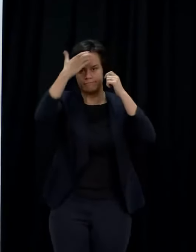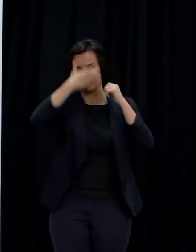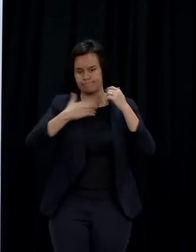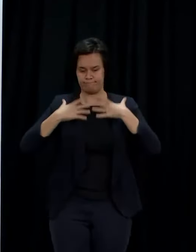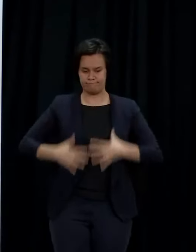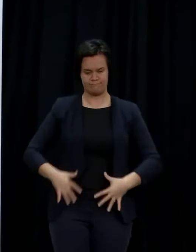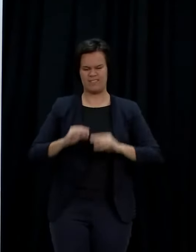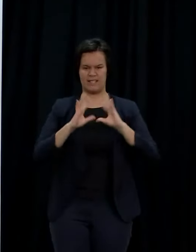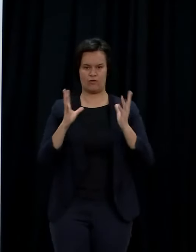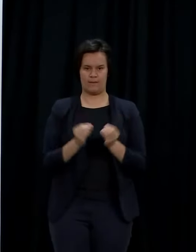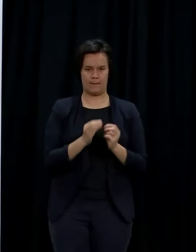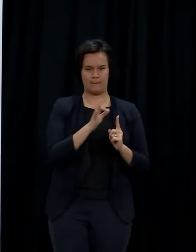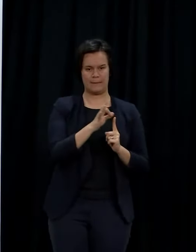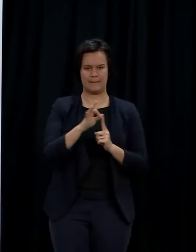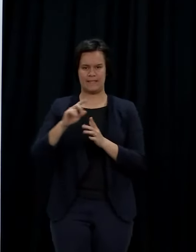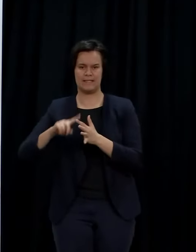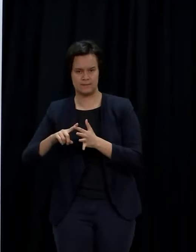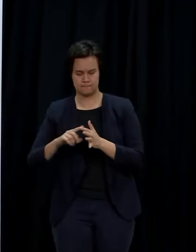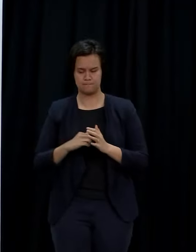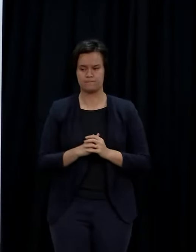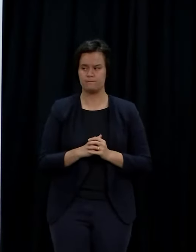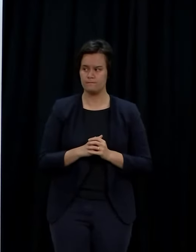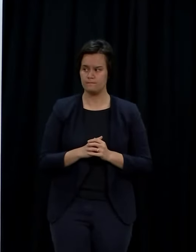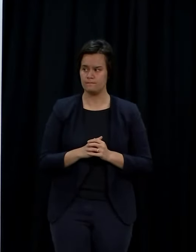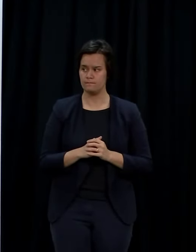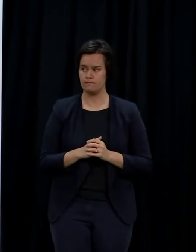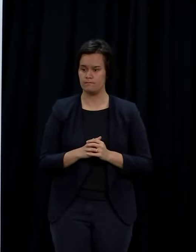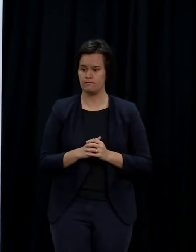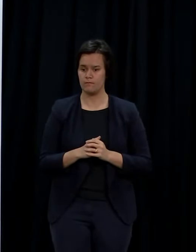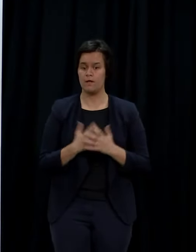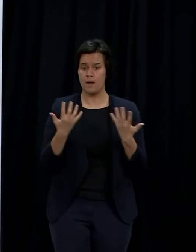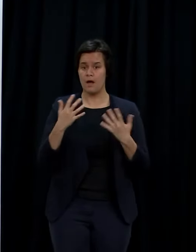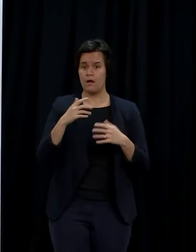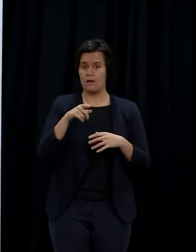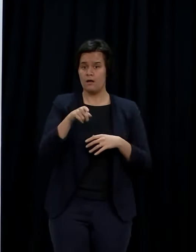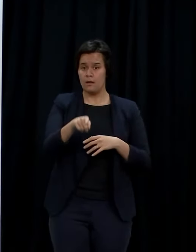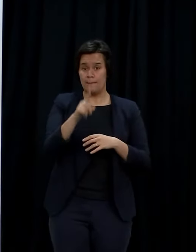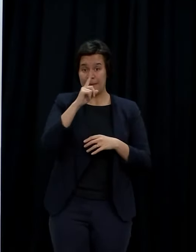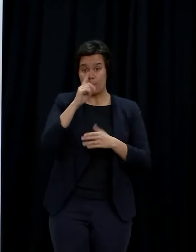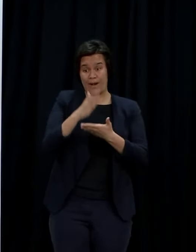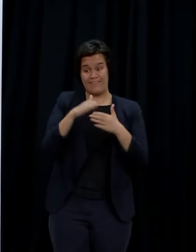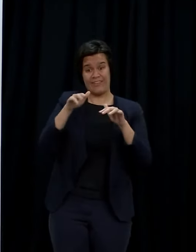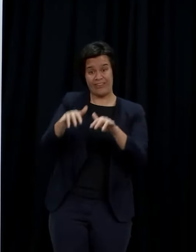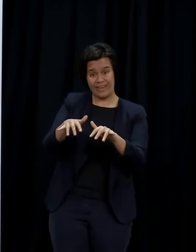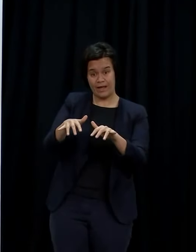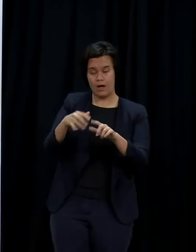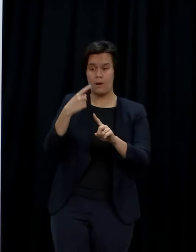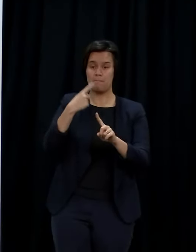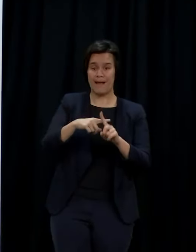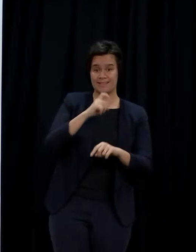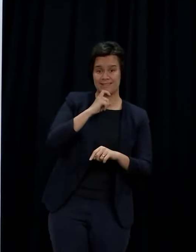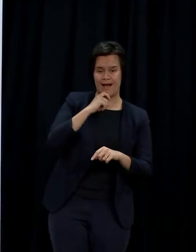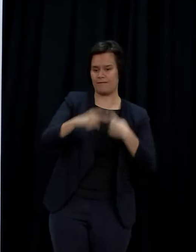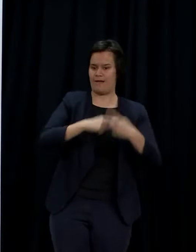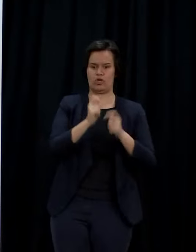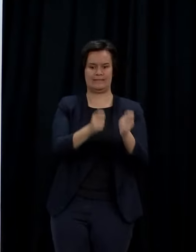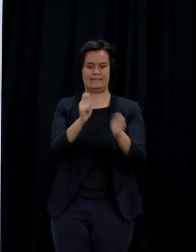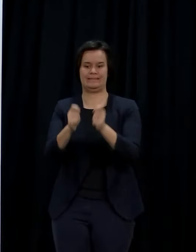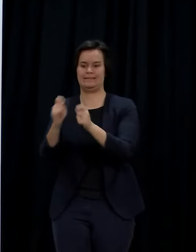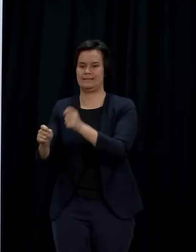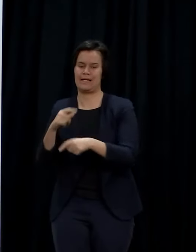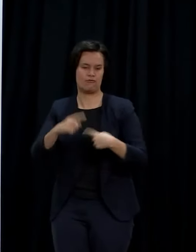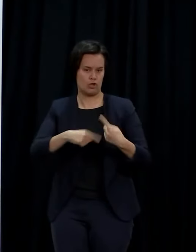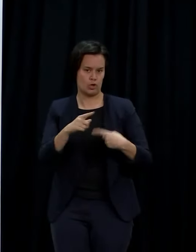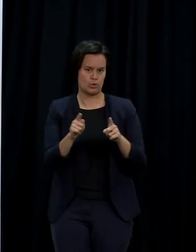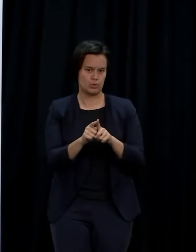imagine, all of the protocols have stepped in around testing of residents and staff and so on, as you would expect around that facility. Whose responsibility is it to